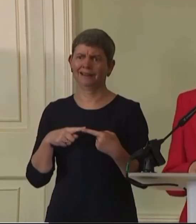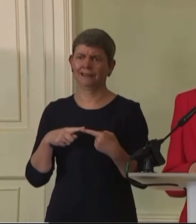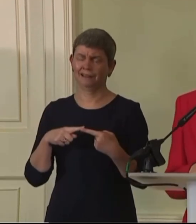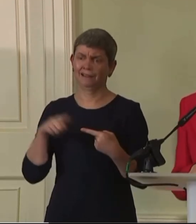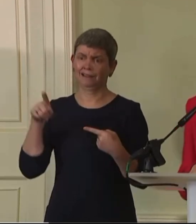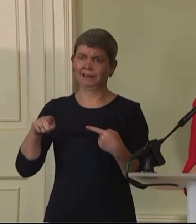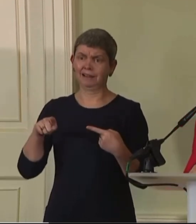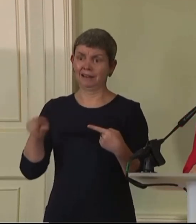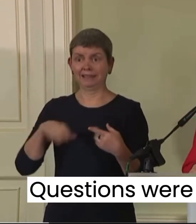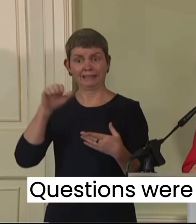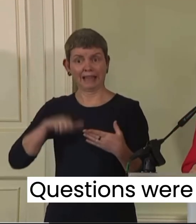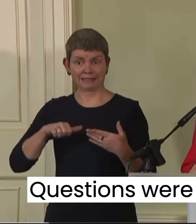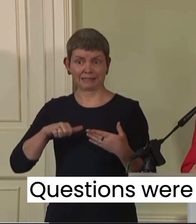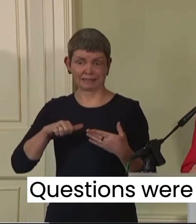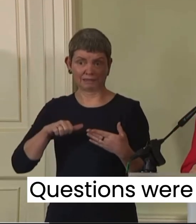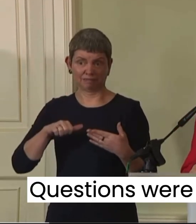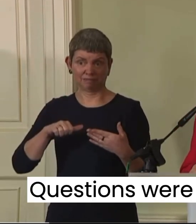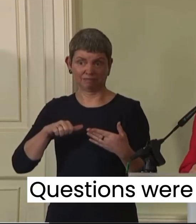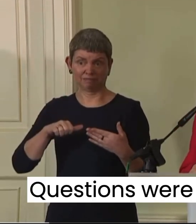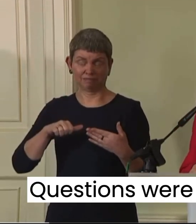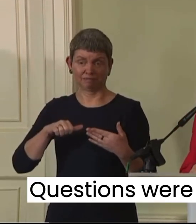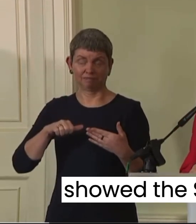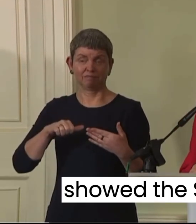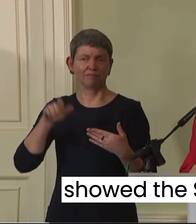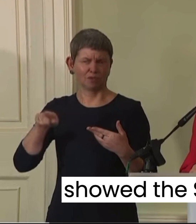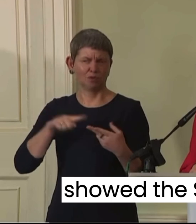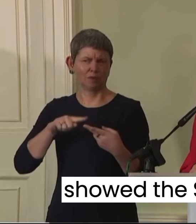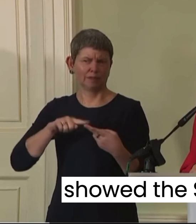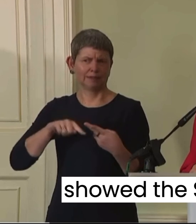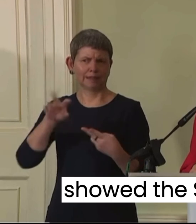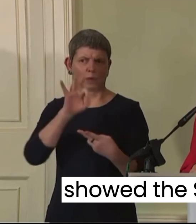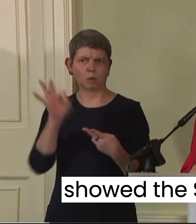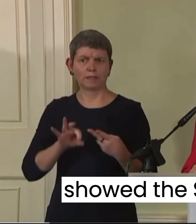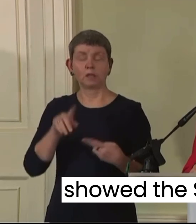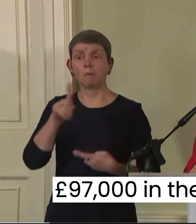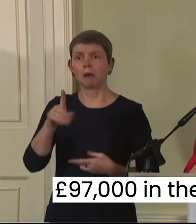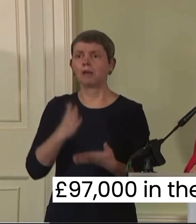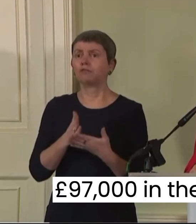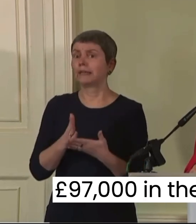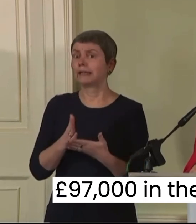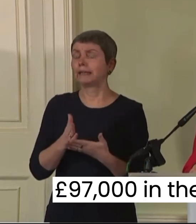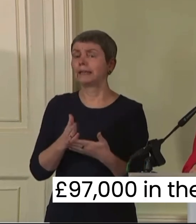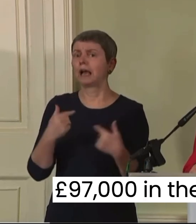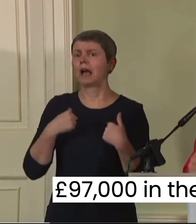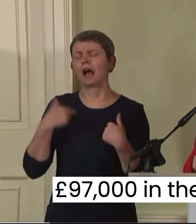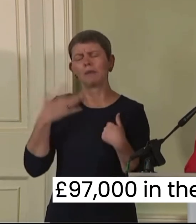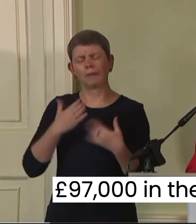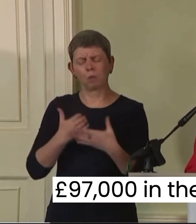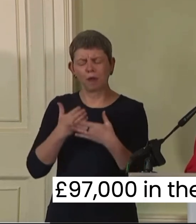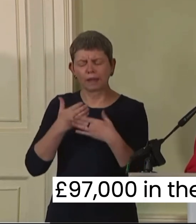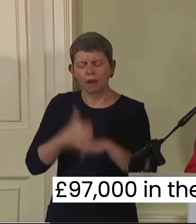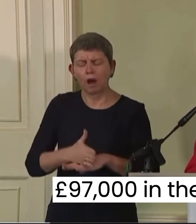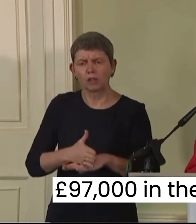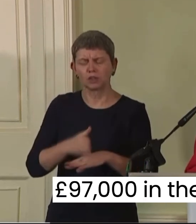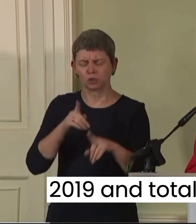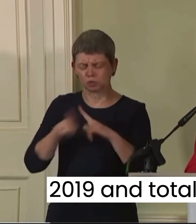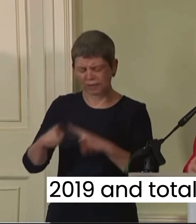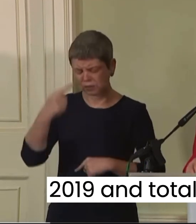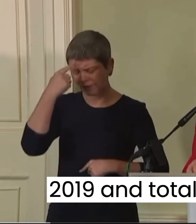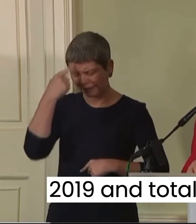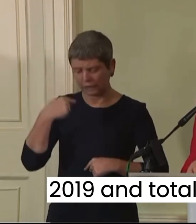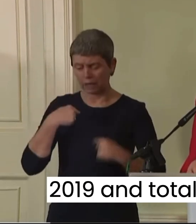campaign. Questions were raised after accounts showed the SNP had just under £97,000 in the bank at the end